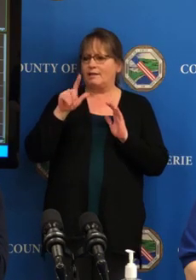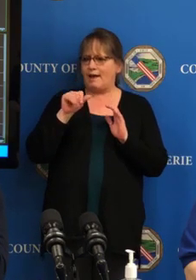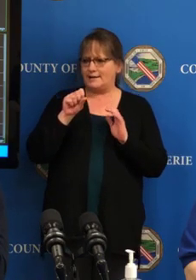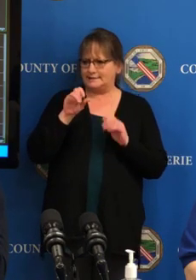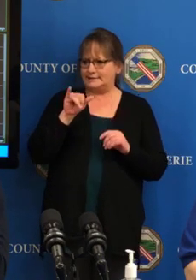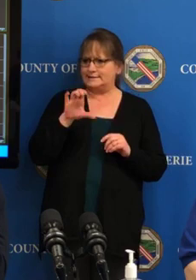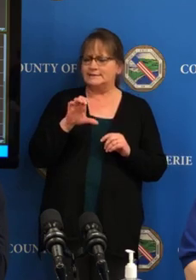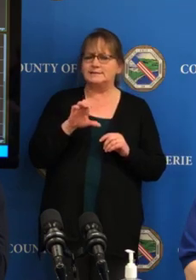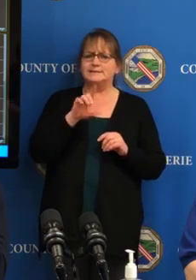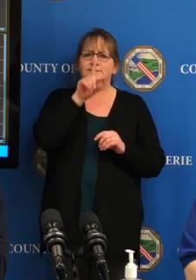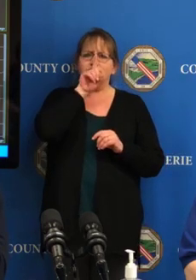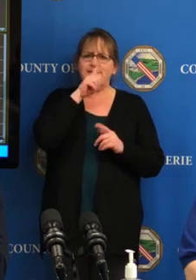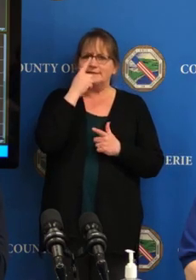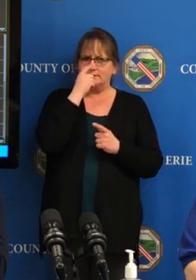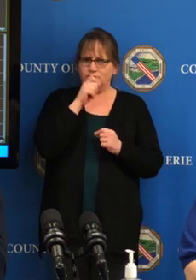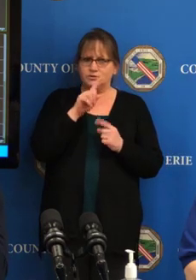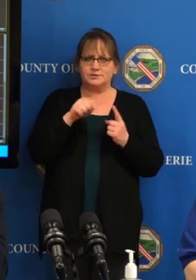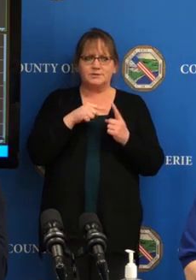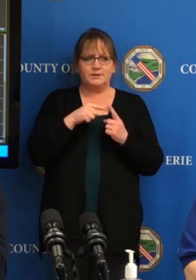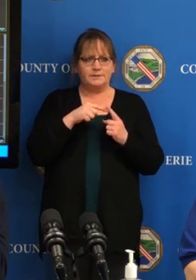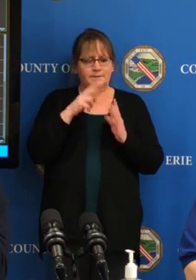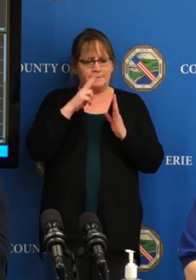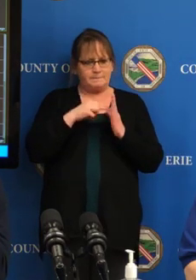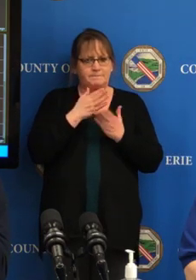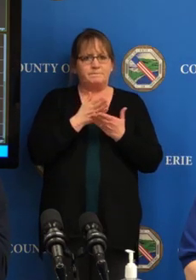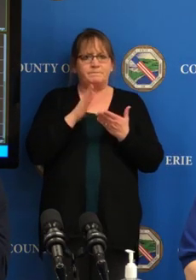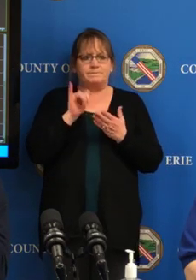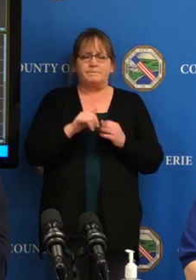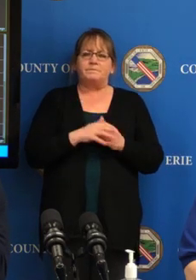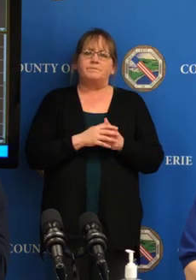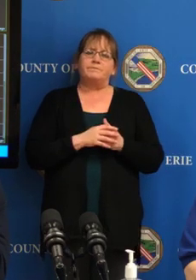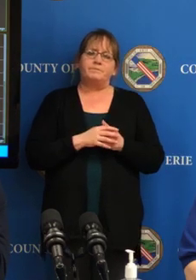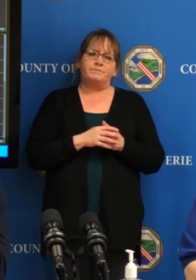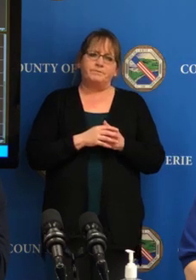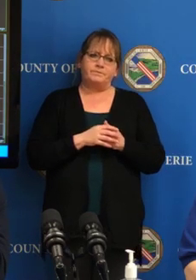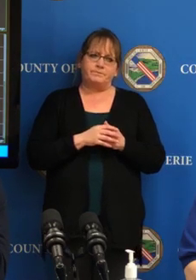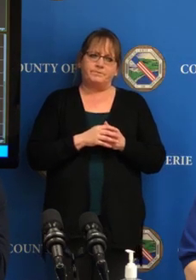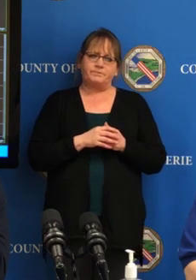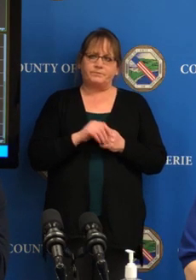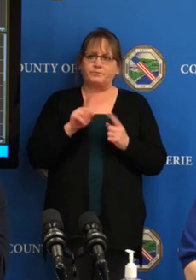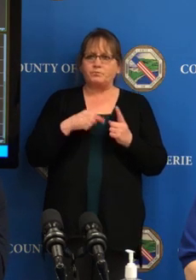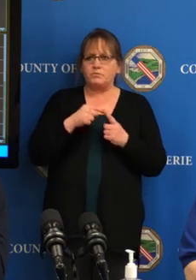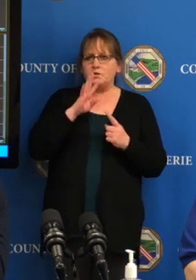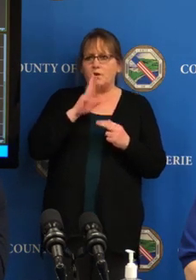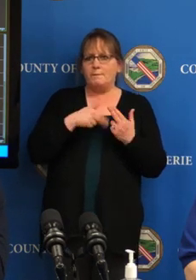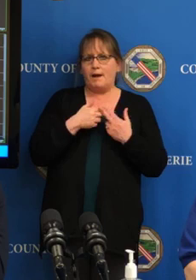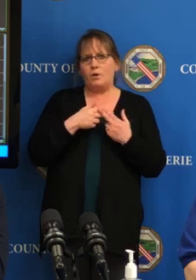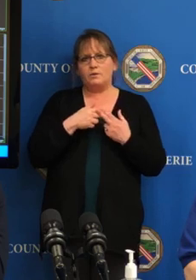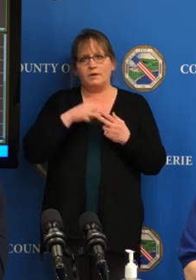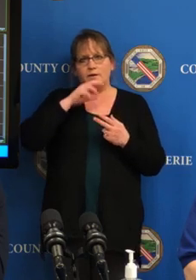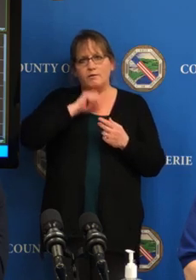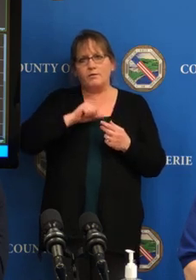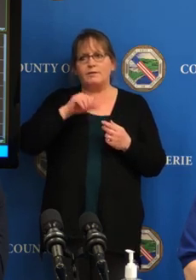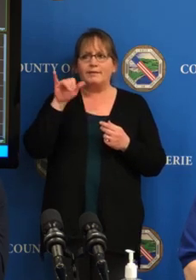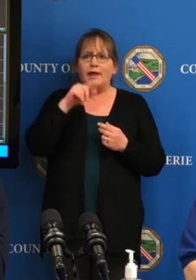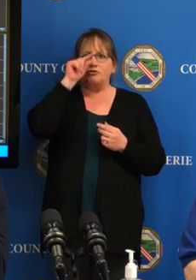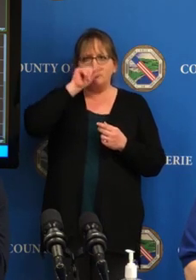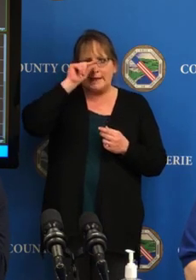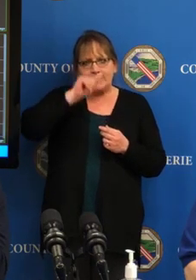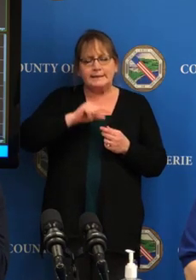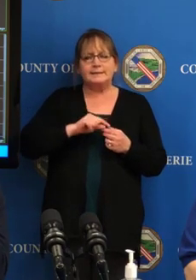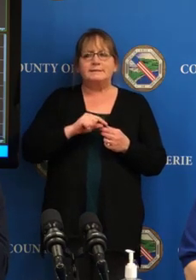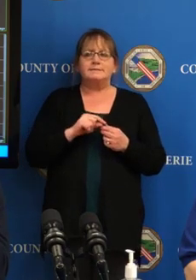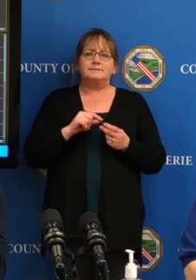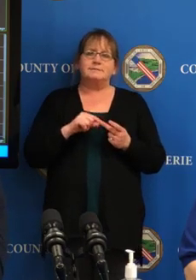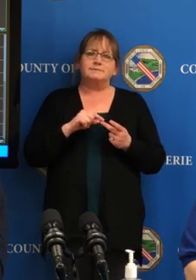is really interesting when you read some of these. And when I talk about classics, I'm talking about Greek classics.